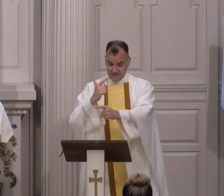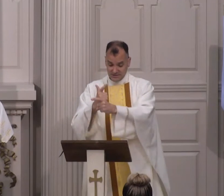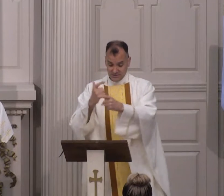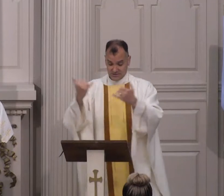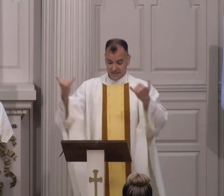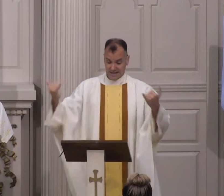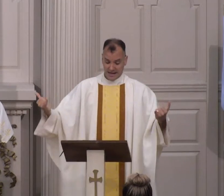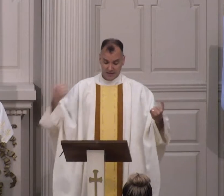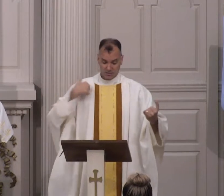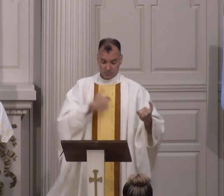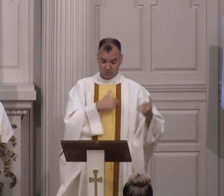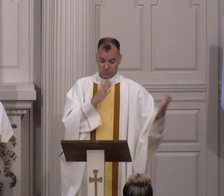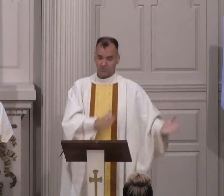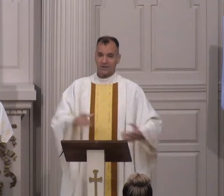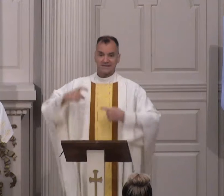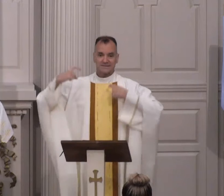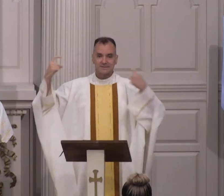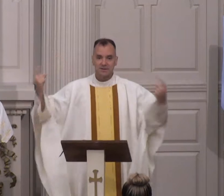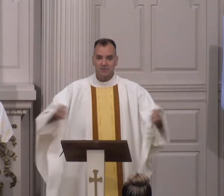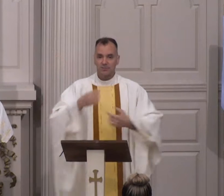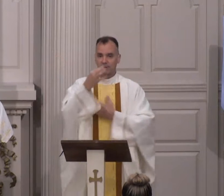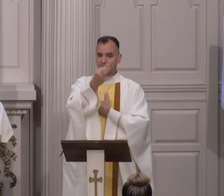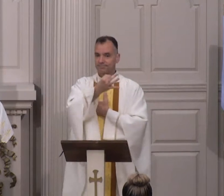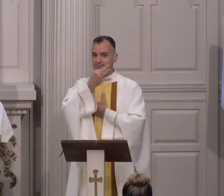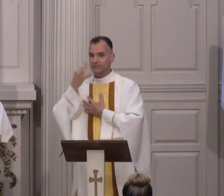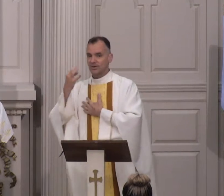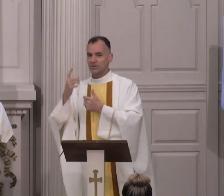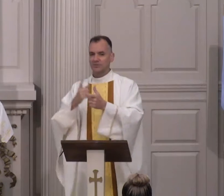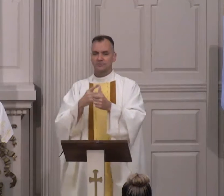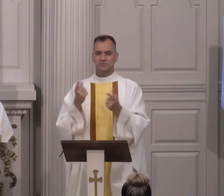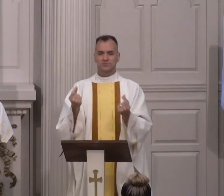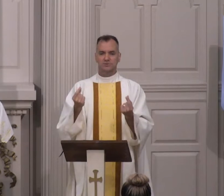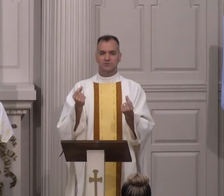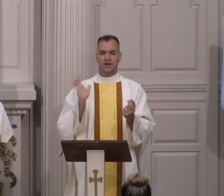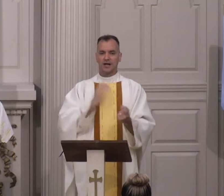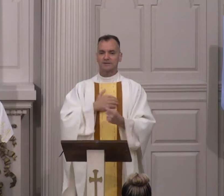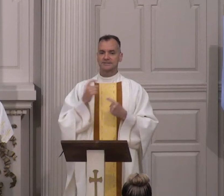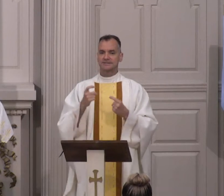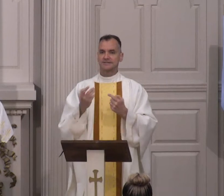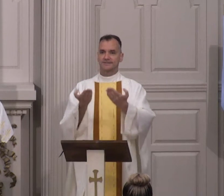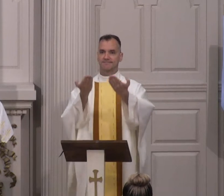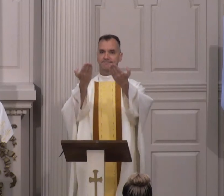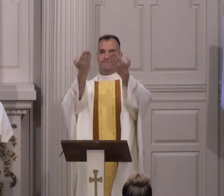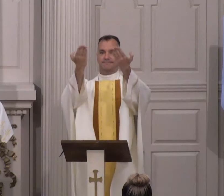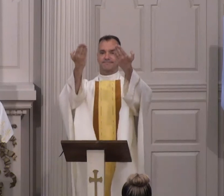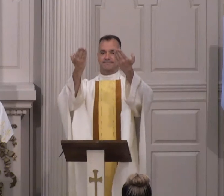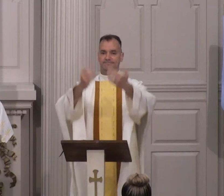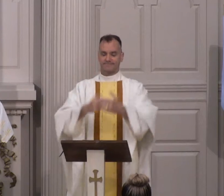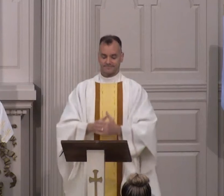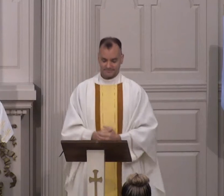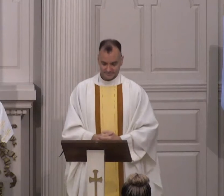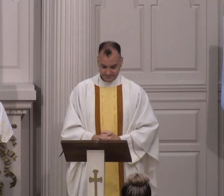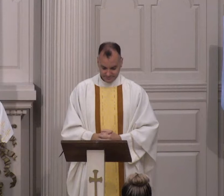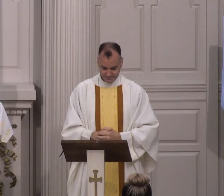Brothers and sisters, let us acknowledge our sins and so prepare ourselves to celebrate the sacred mysteries.